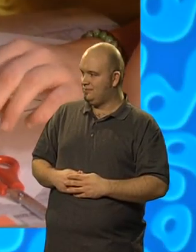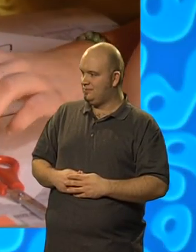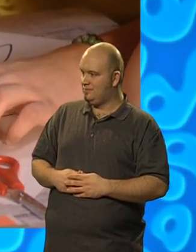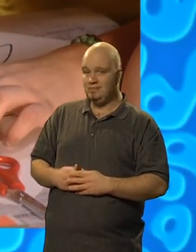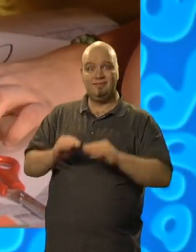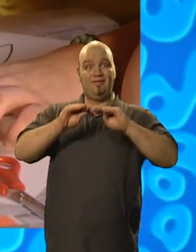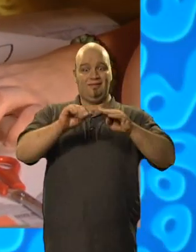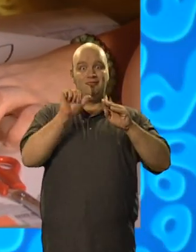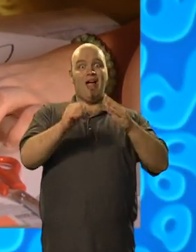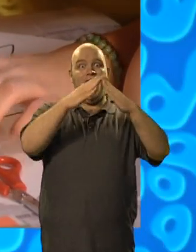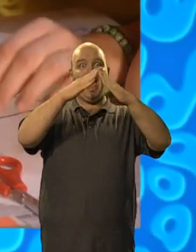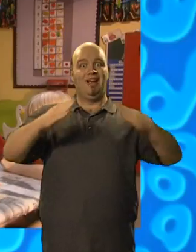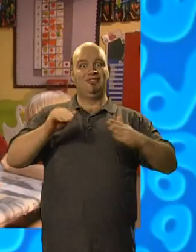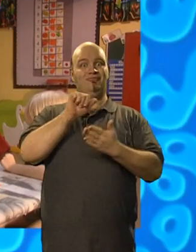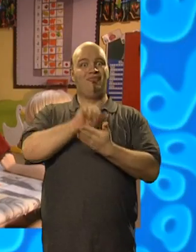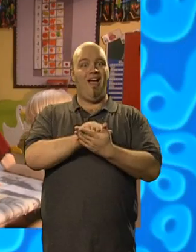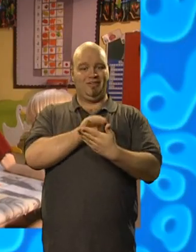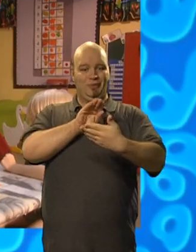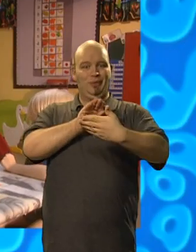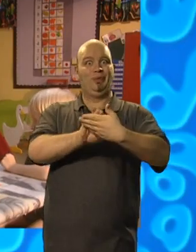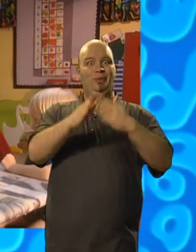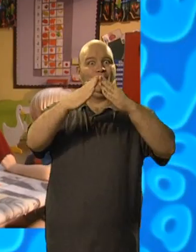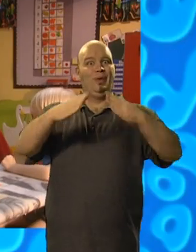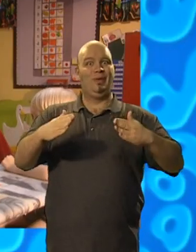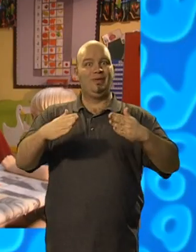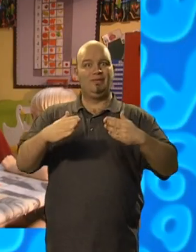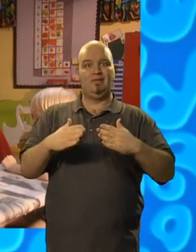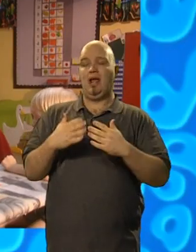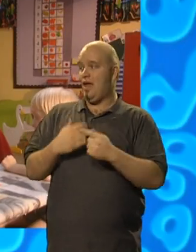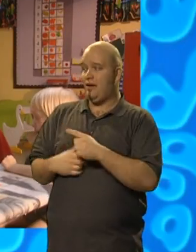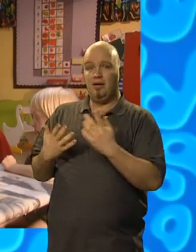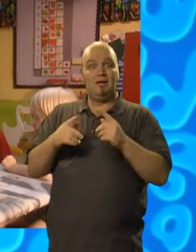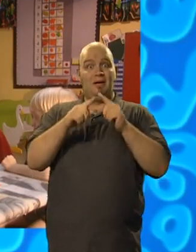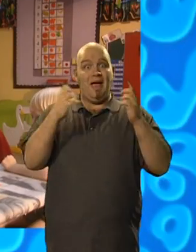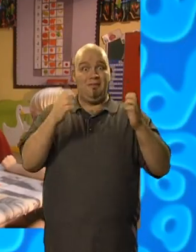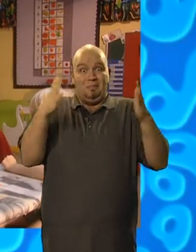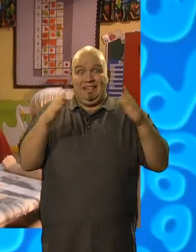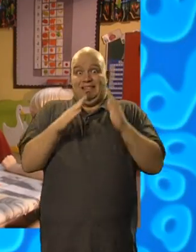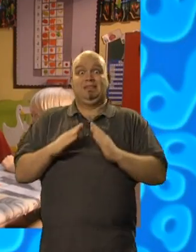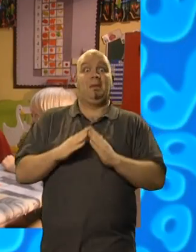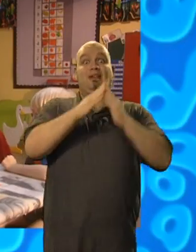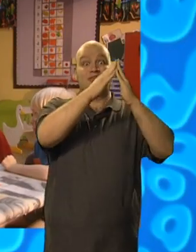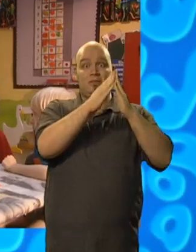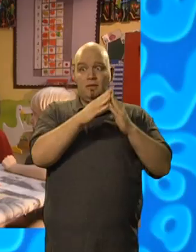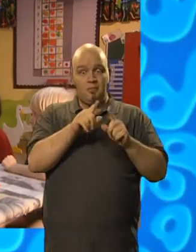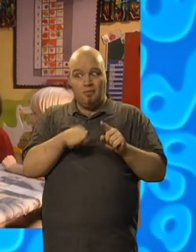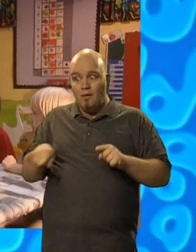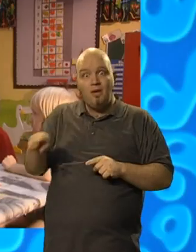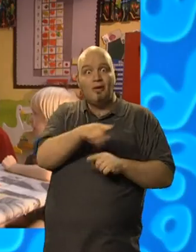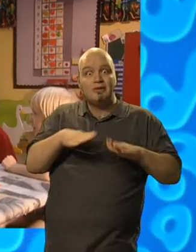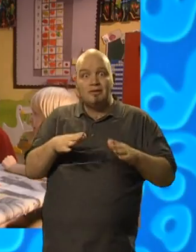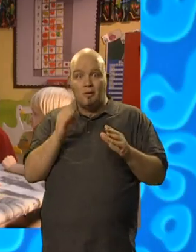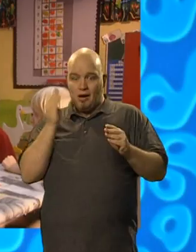Fits in. Perfect. You can decorate it however you want. Now, we've got one great big picture of a spaceship. Are you lot